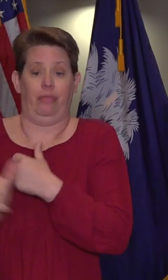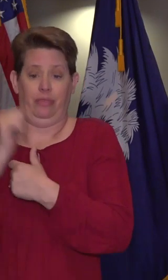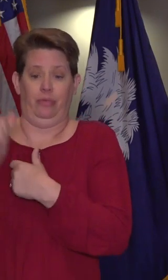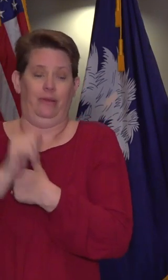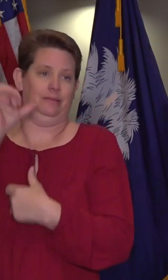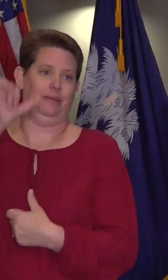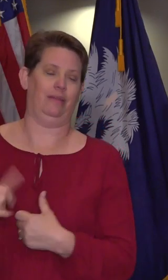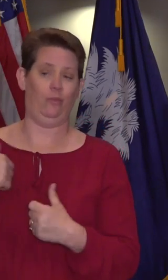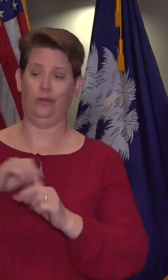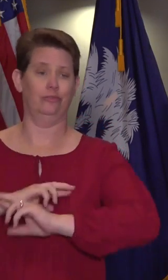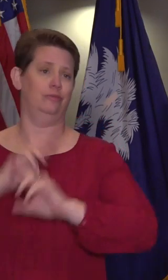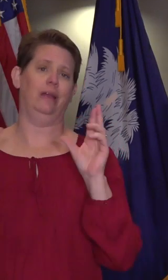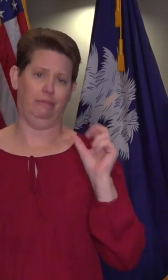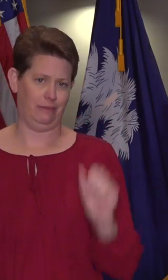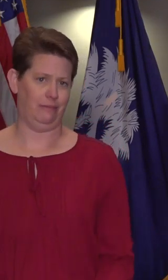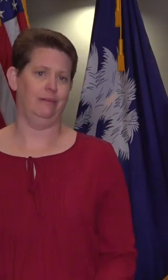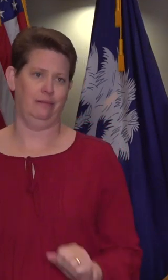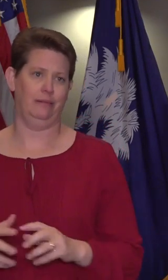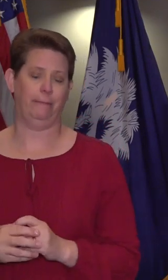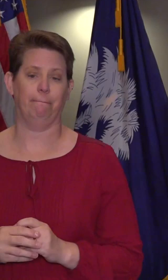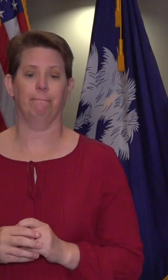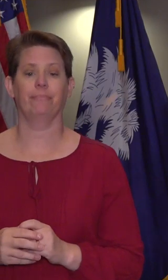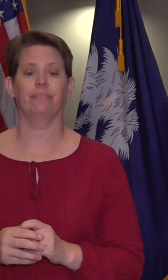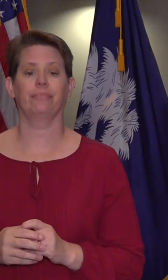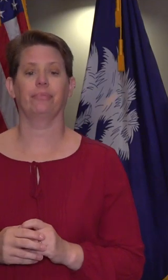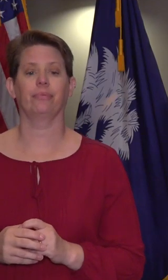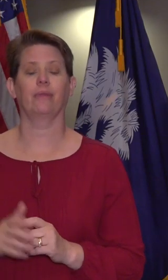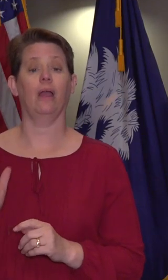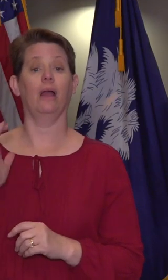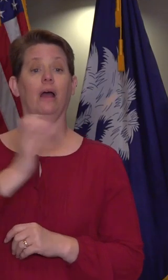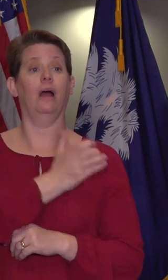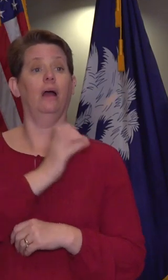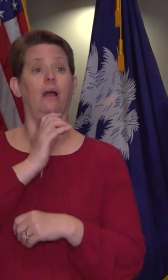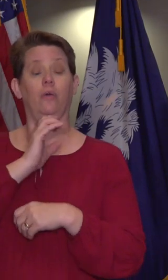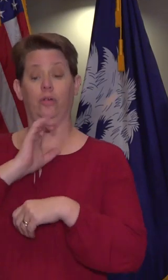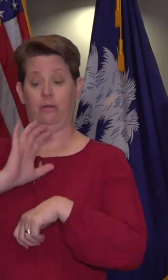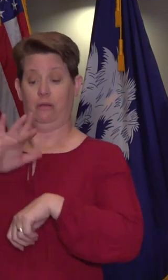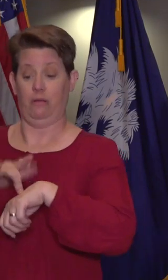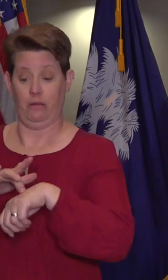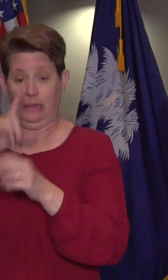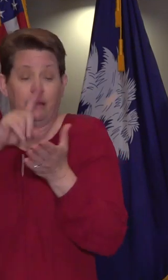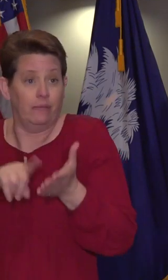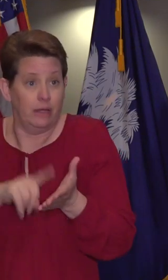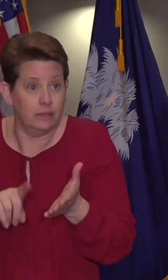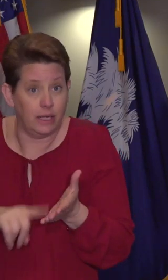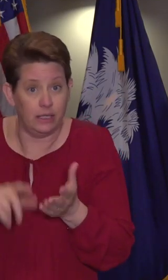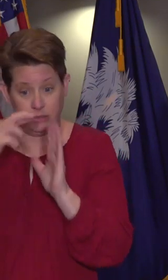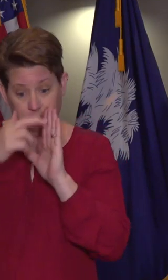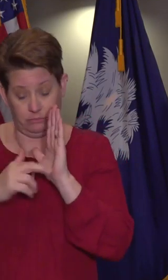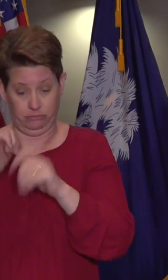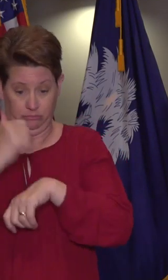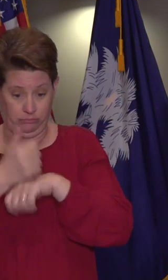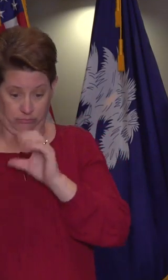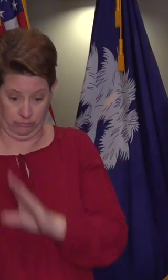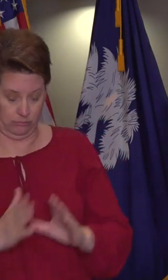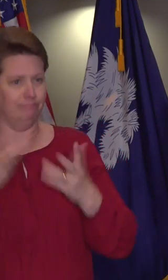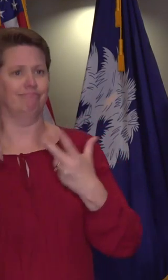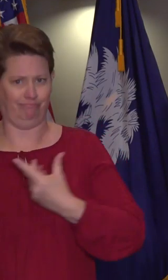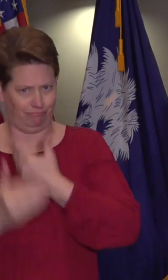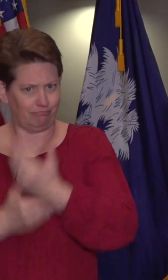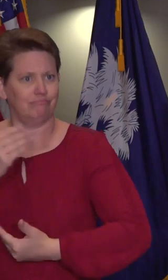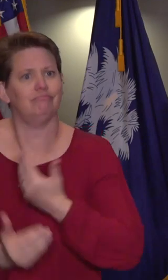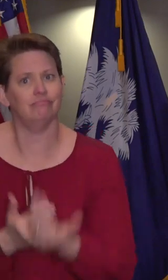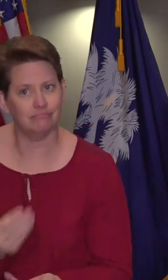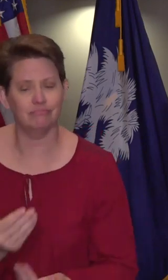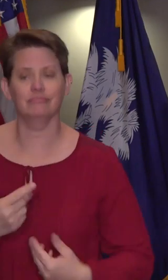like COVID-19. Our contact investigation protocol is working, as we are appropriately identifying